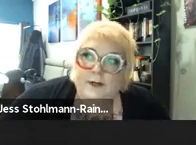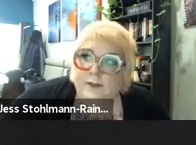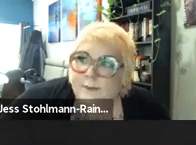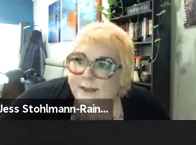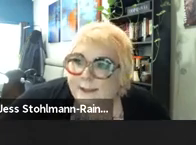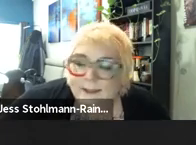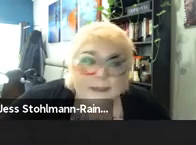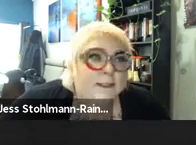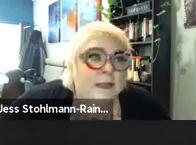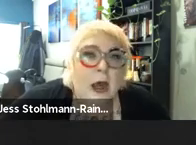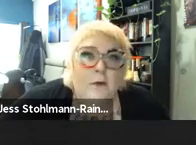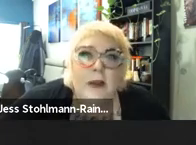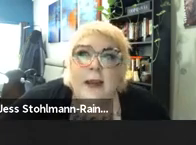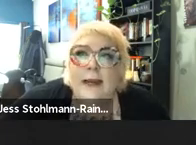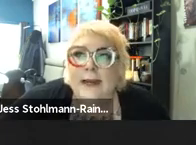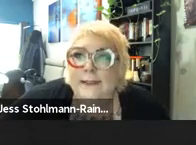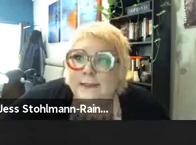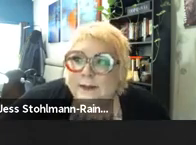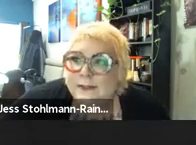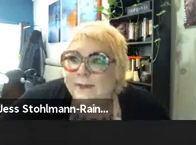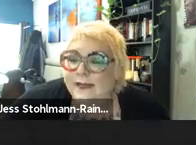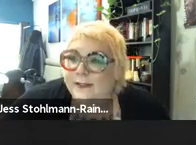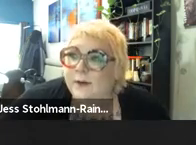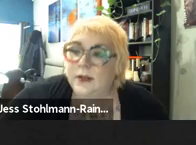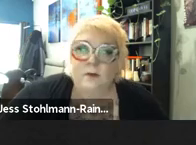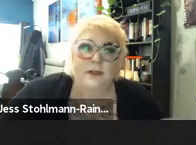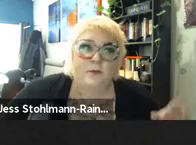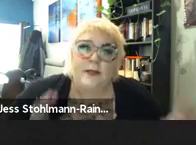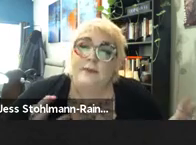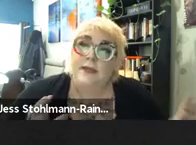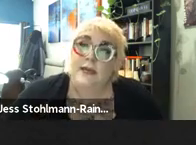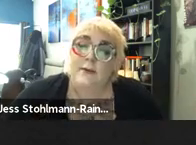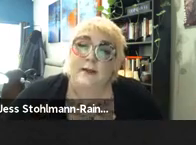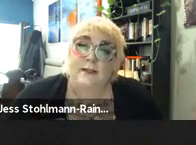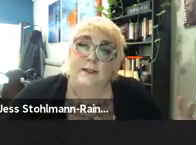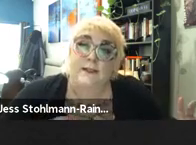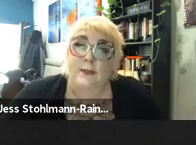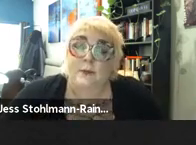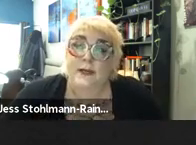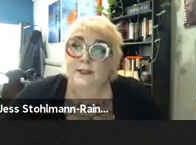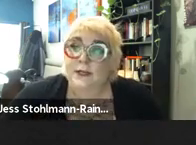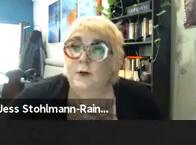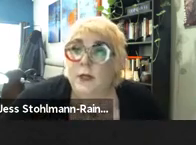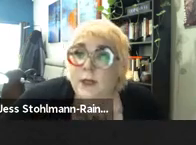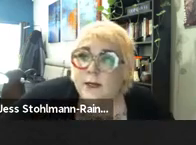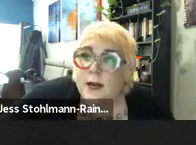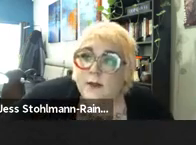enforcement first responses and this is not what 988 is supposed to be so we should really be thinking about this as a separate issue that